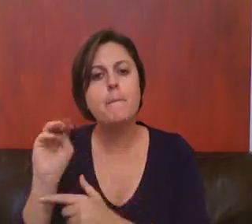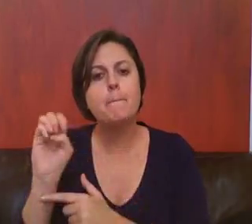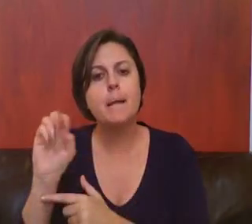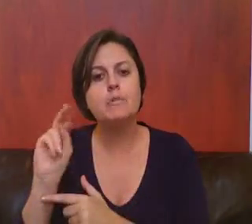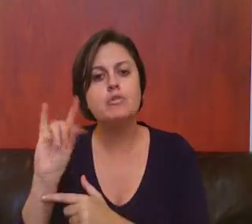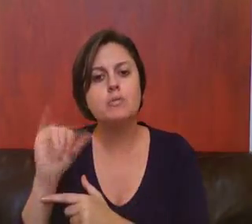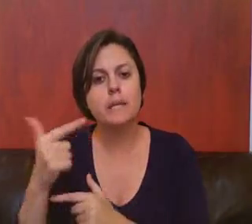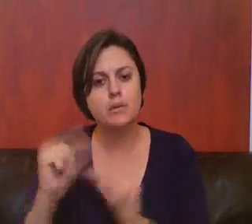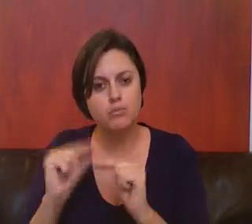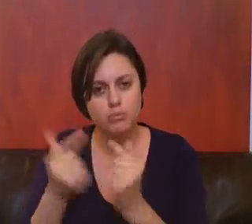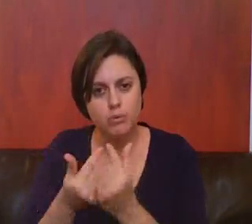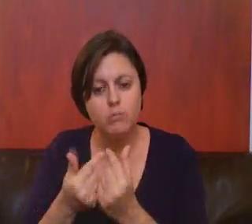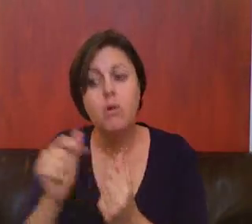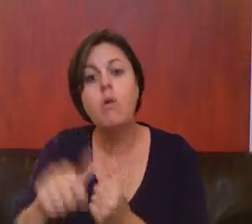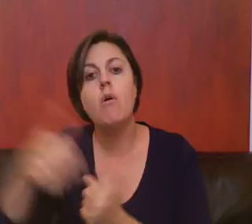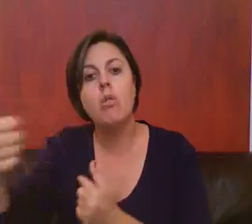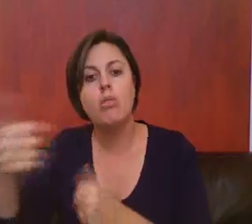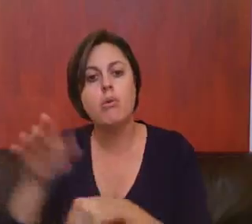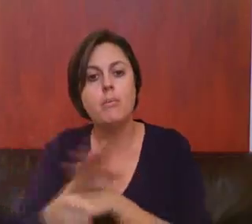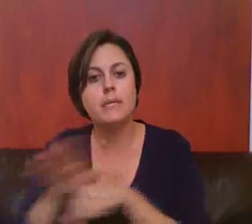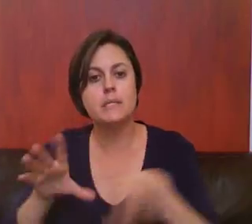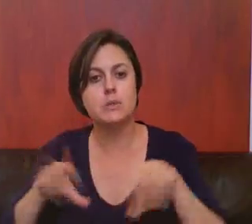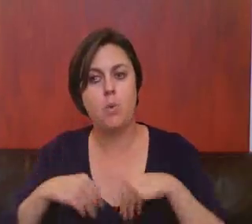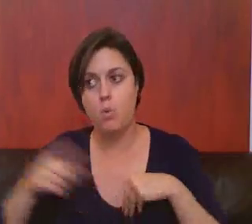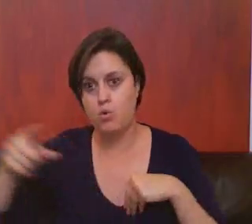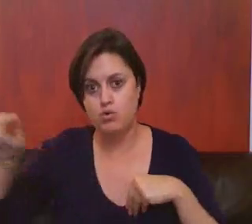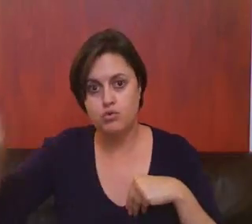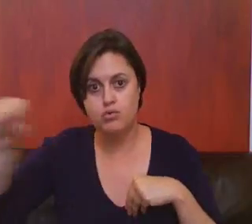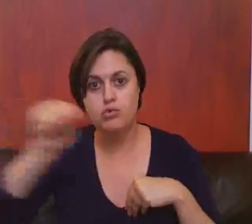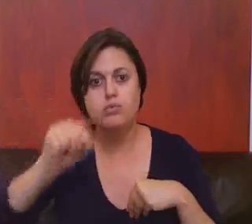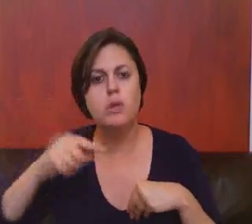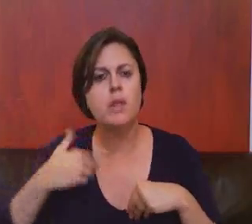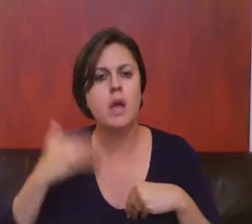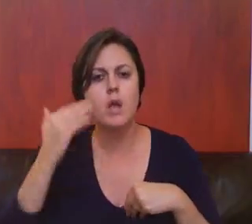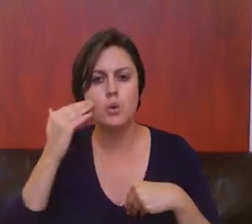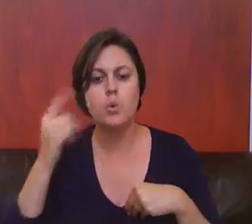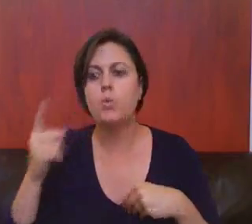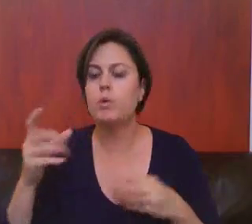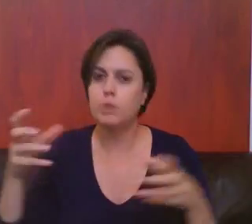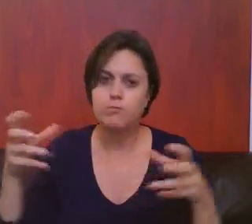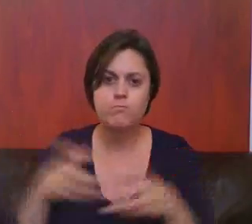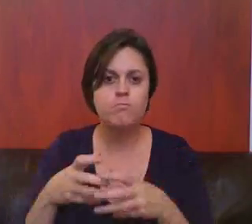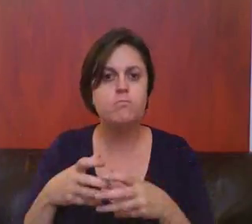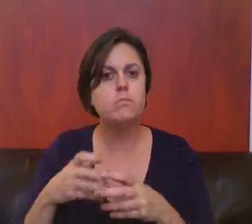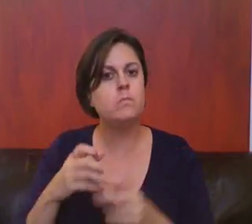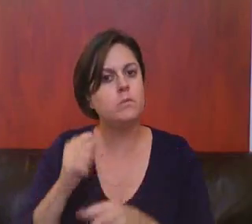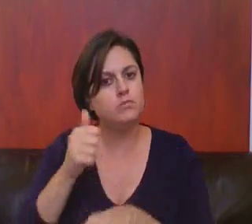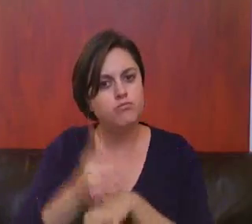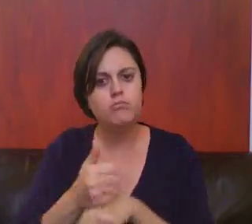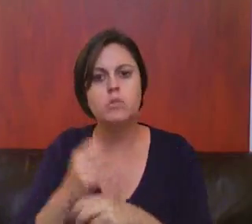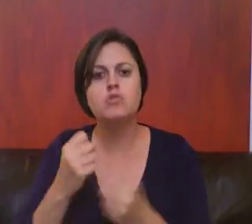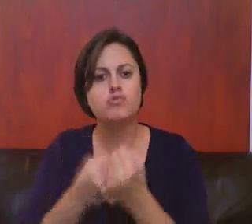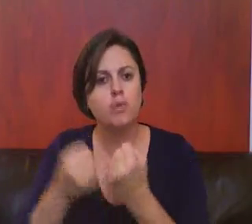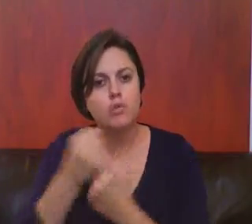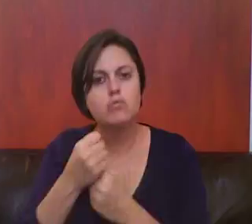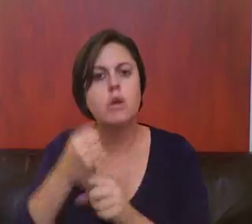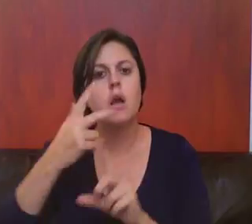business owners that I met with, and this was very structured, once a quarter. And they became